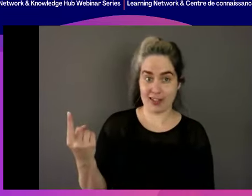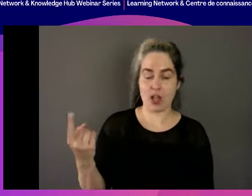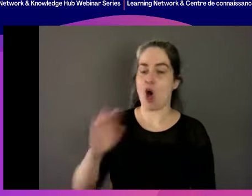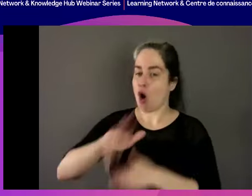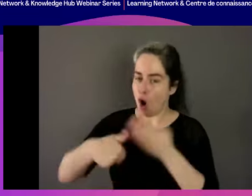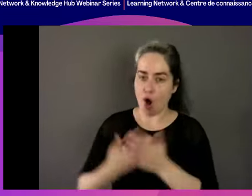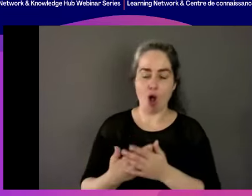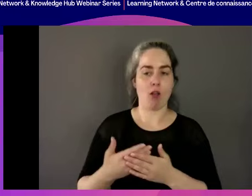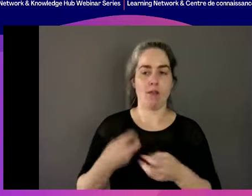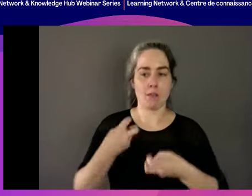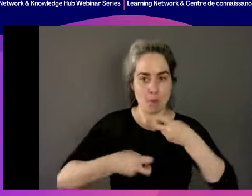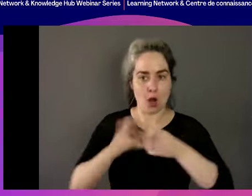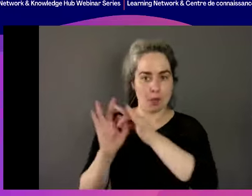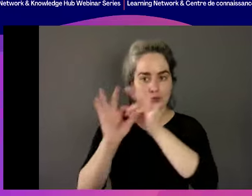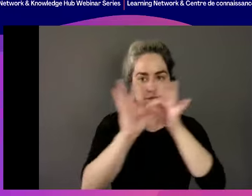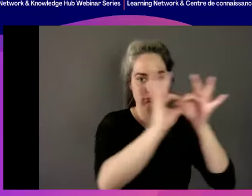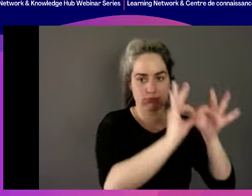connected.